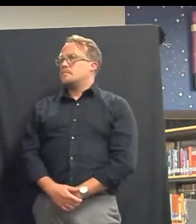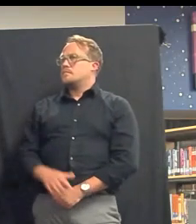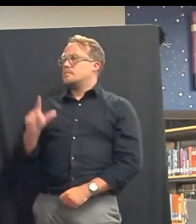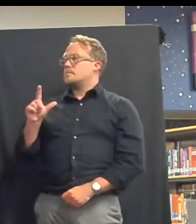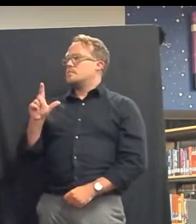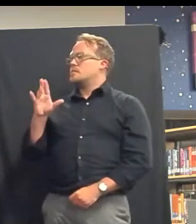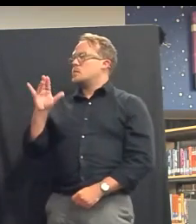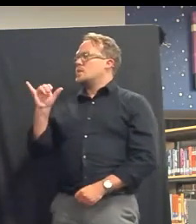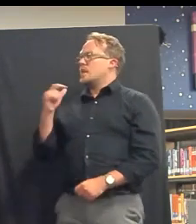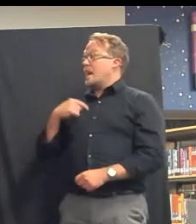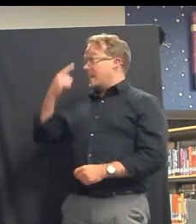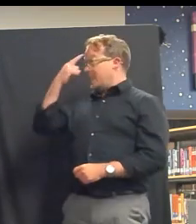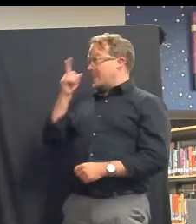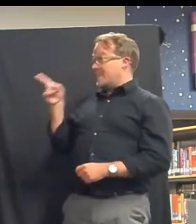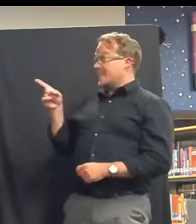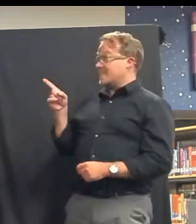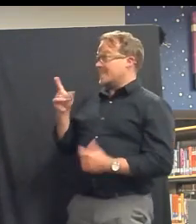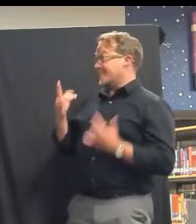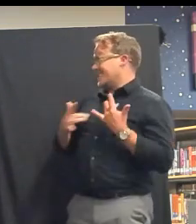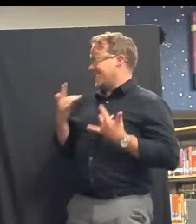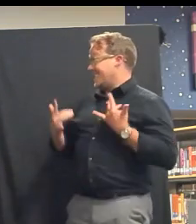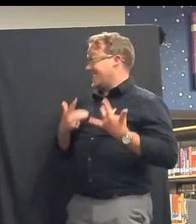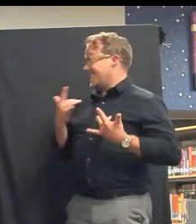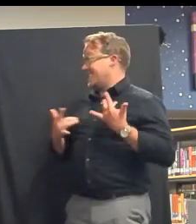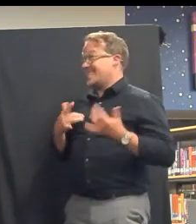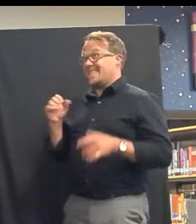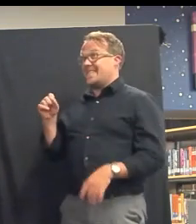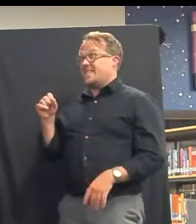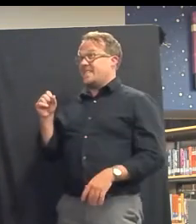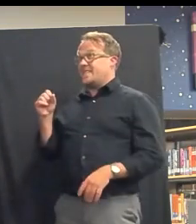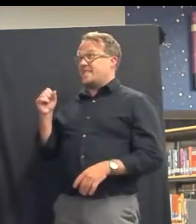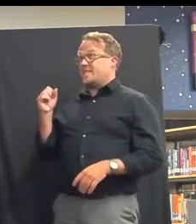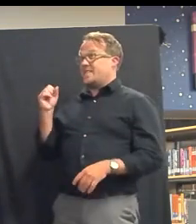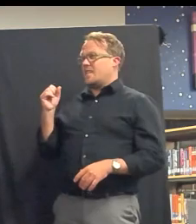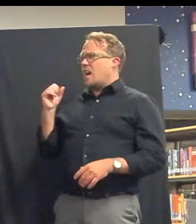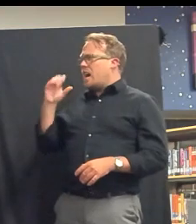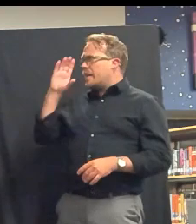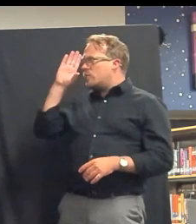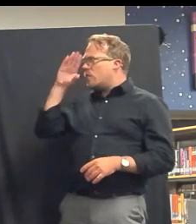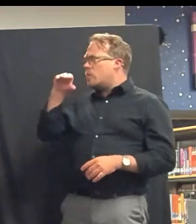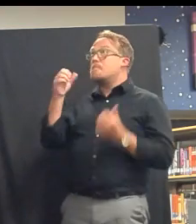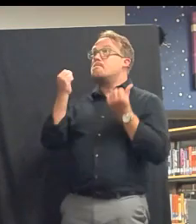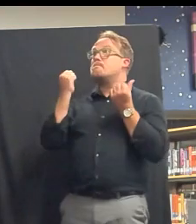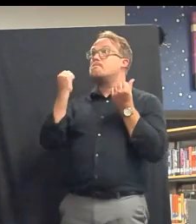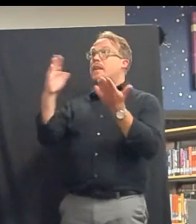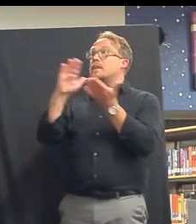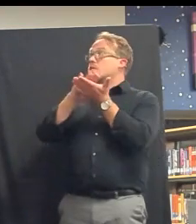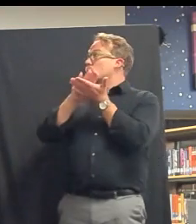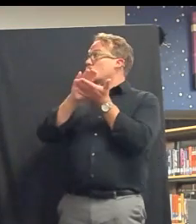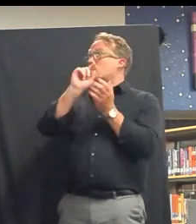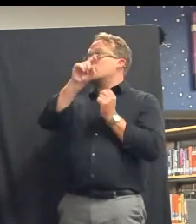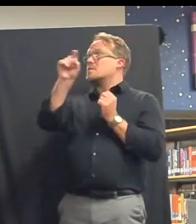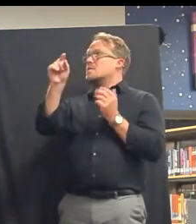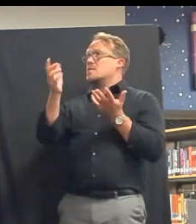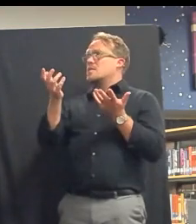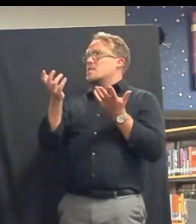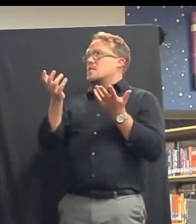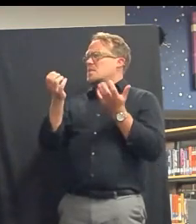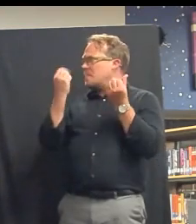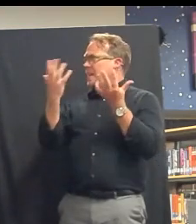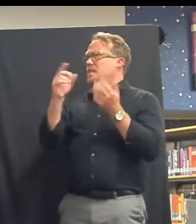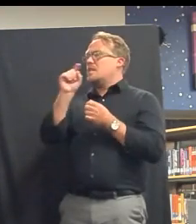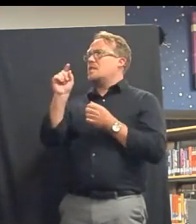I really think this sounds exciting. Because I just know there were so many schools out there.